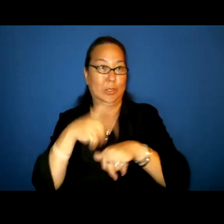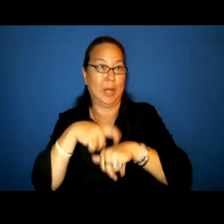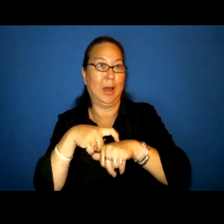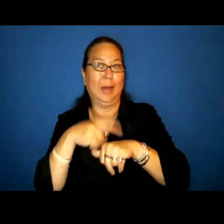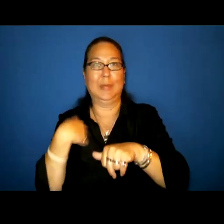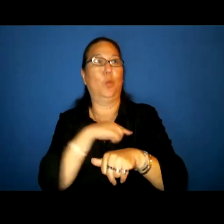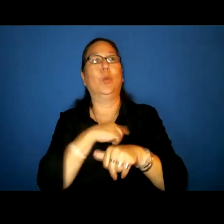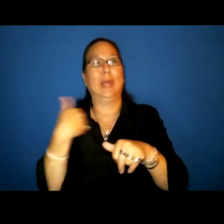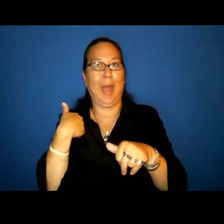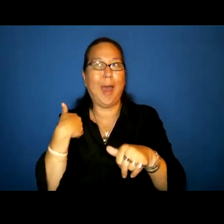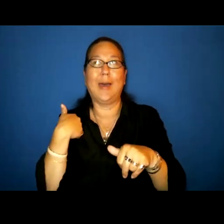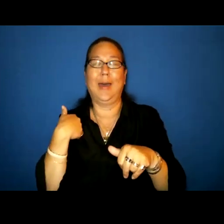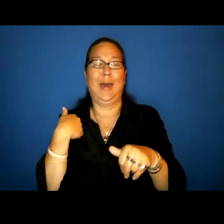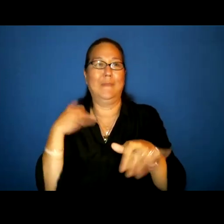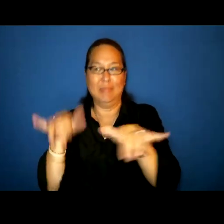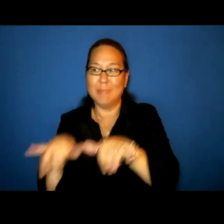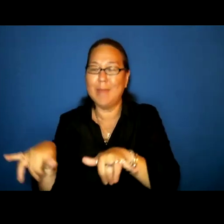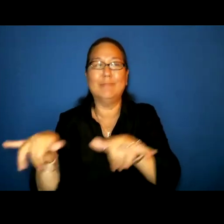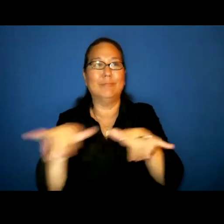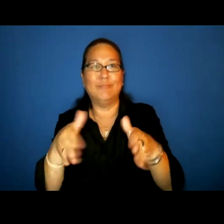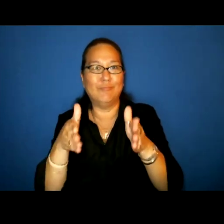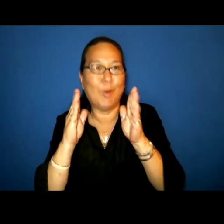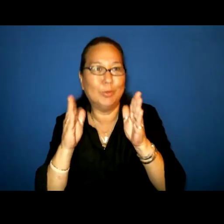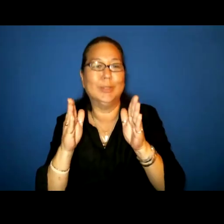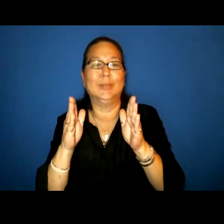cohesive focus, clear academic